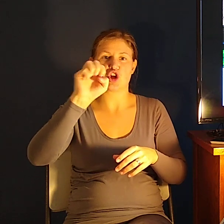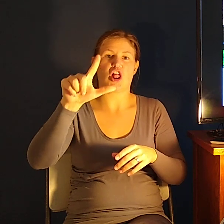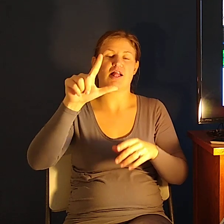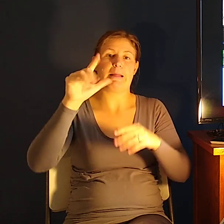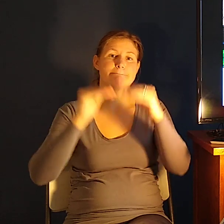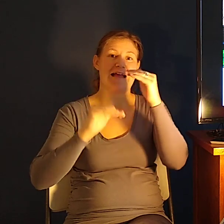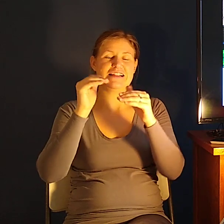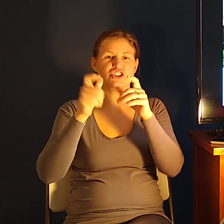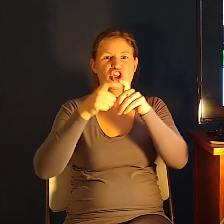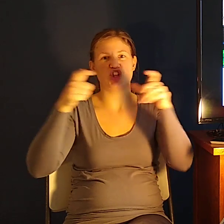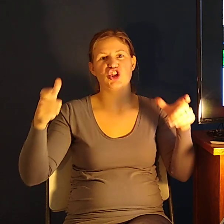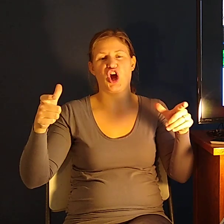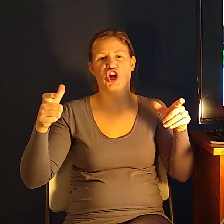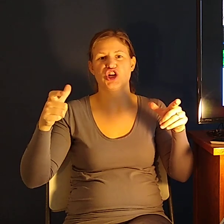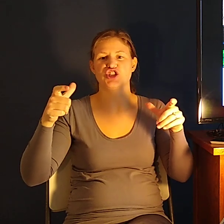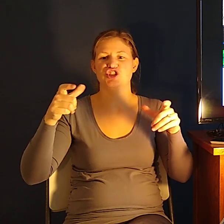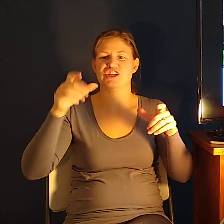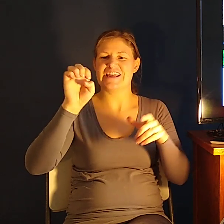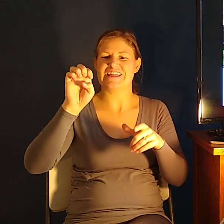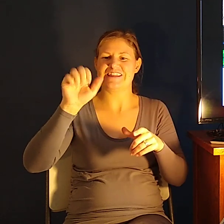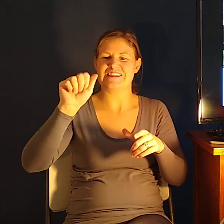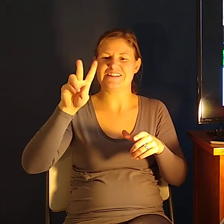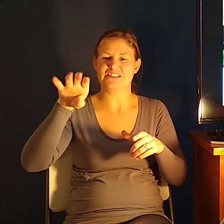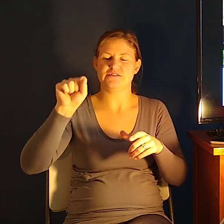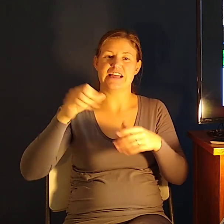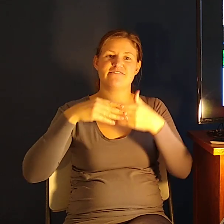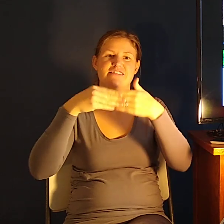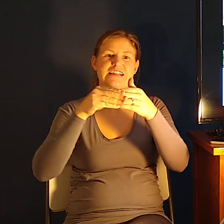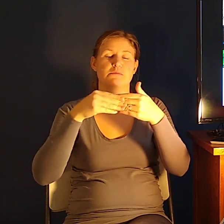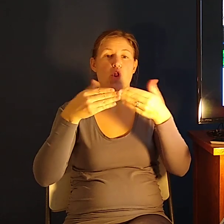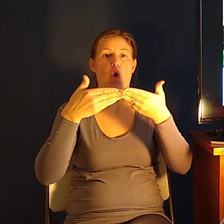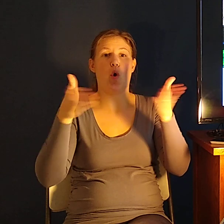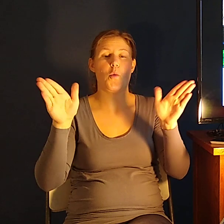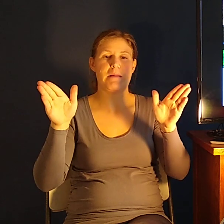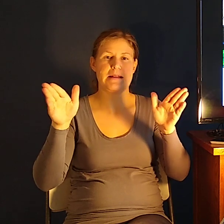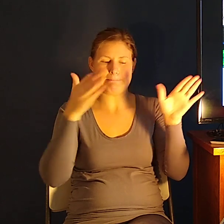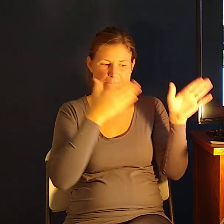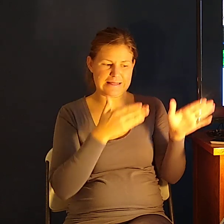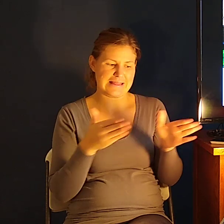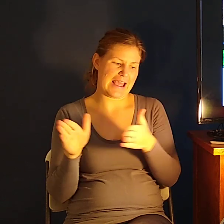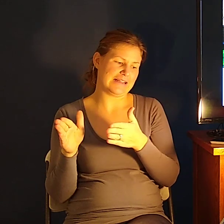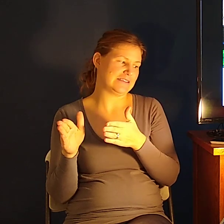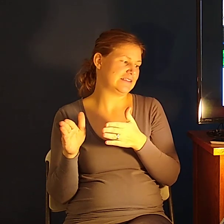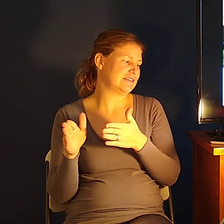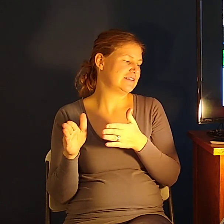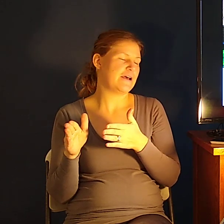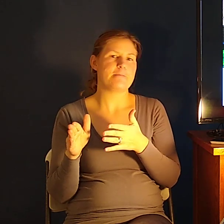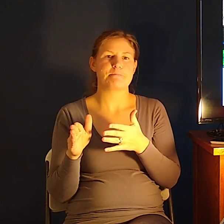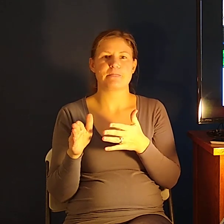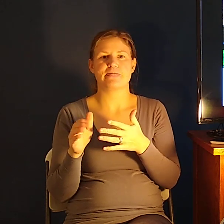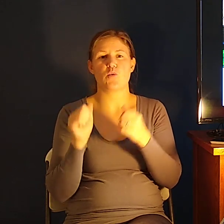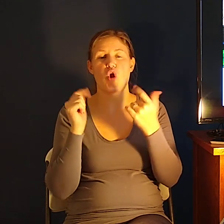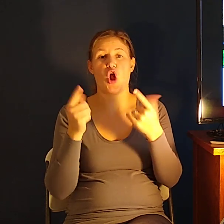large extended eaves, and flexible open plans that were all based in the